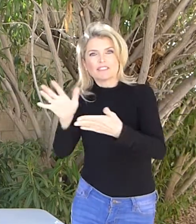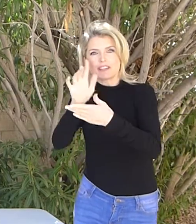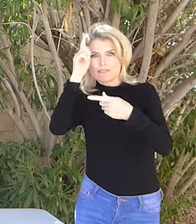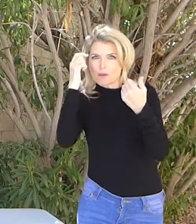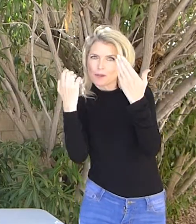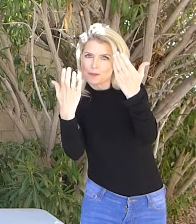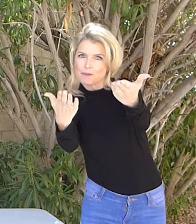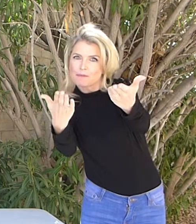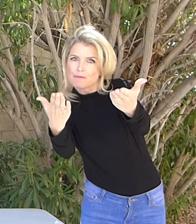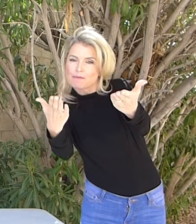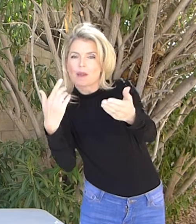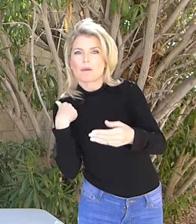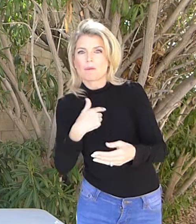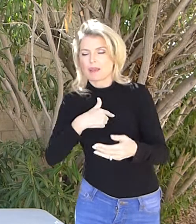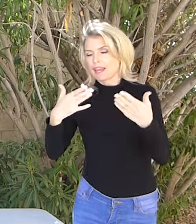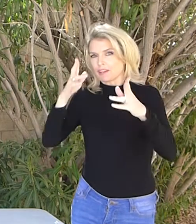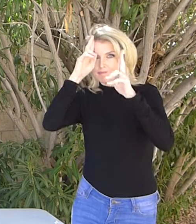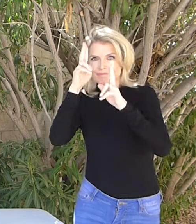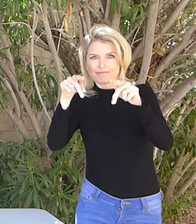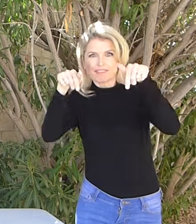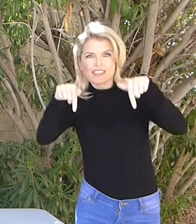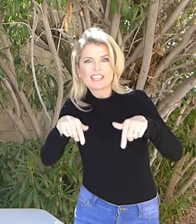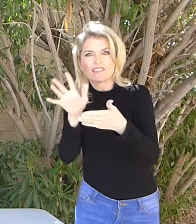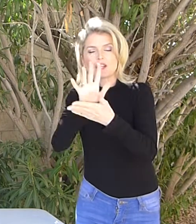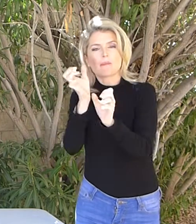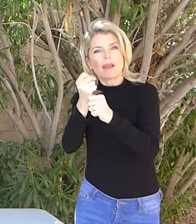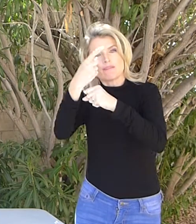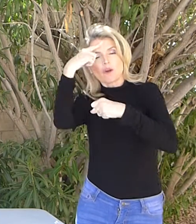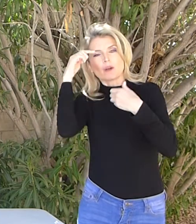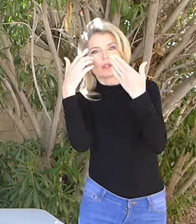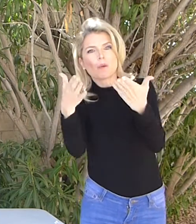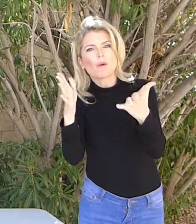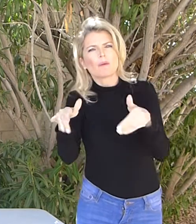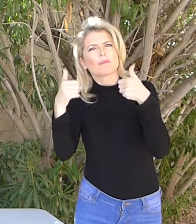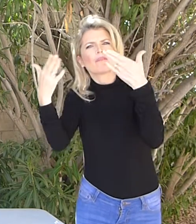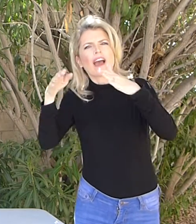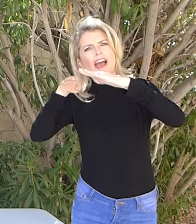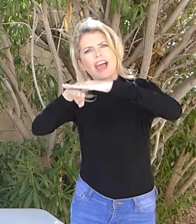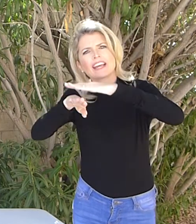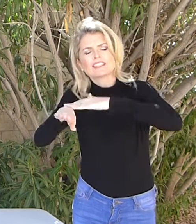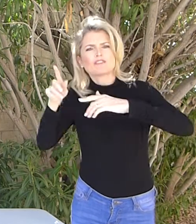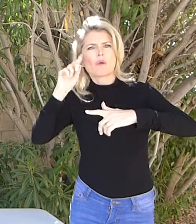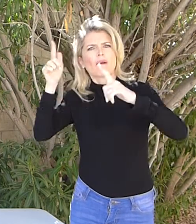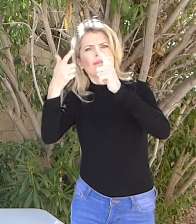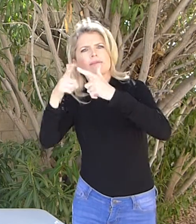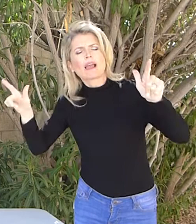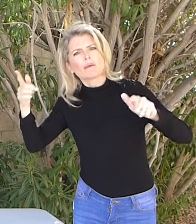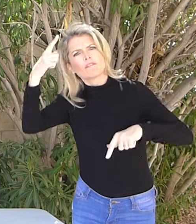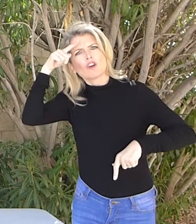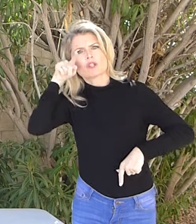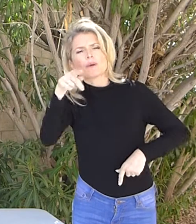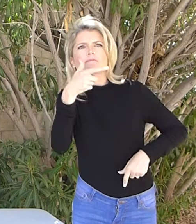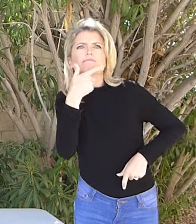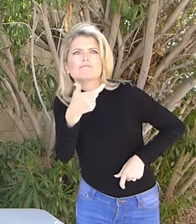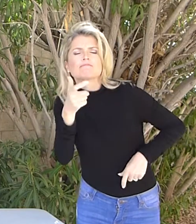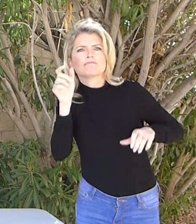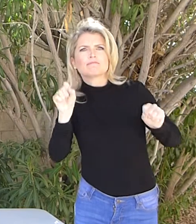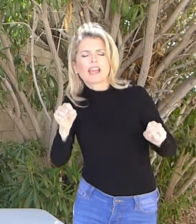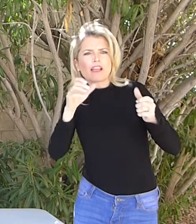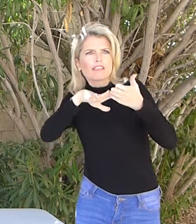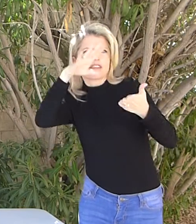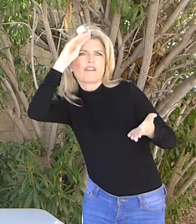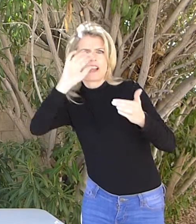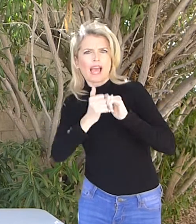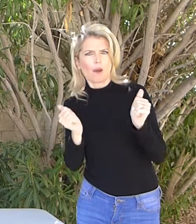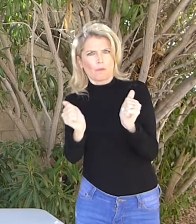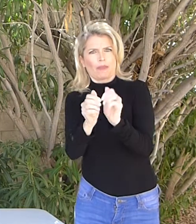for you. We are dedicating this for you. We wanted to bring access to language for you so that you would be able to do this along